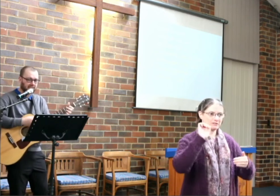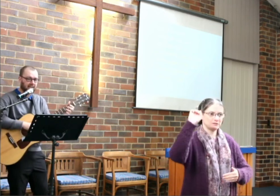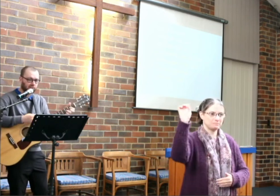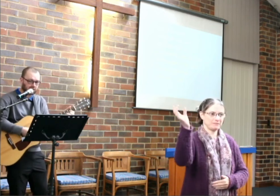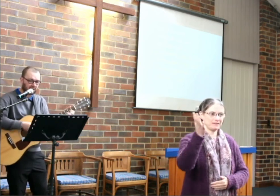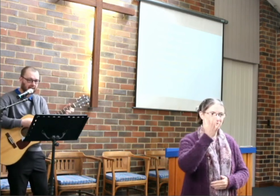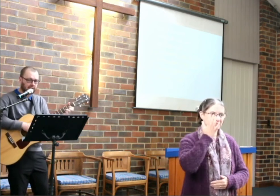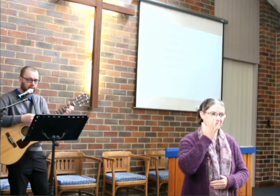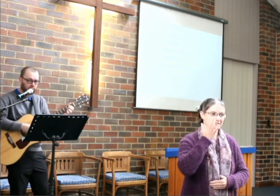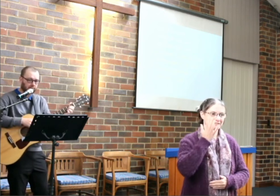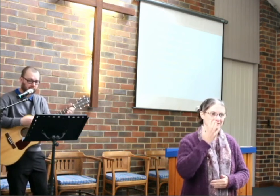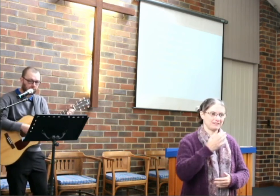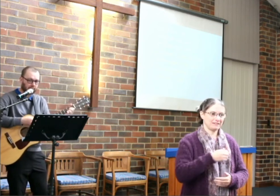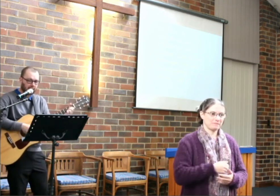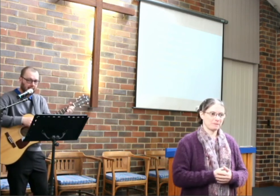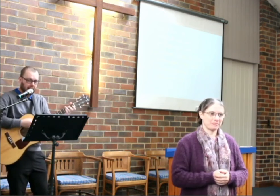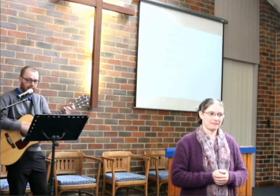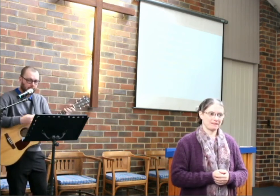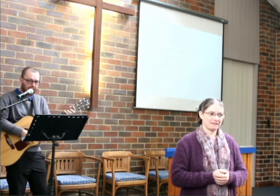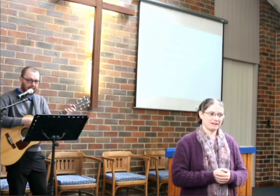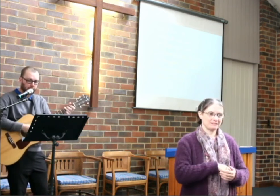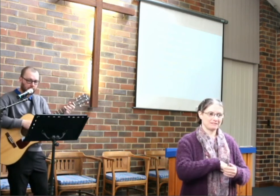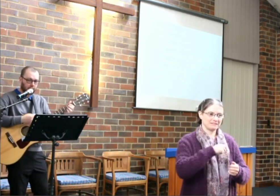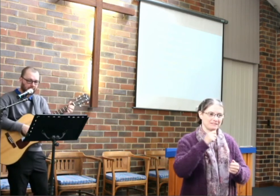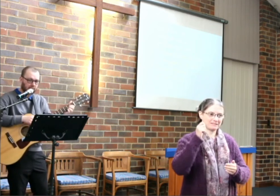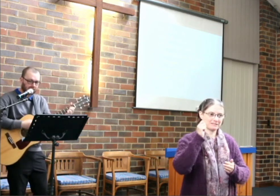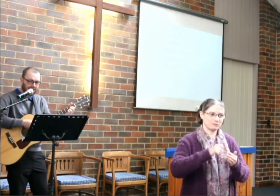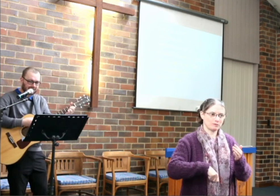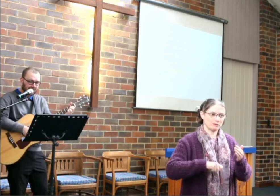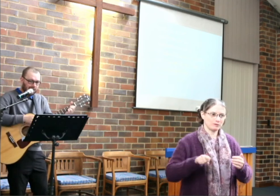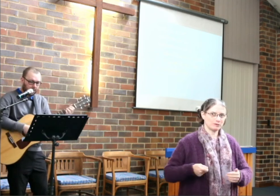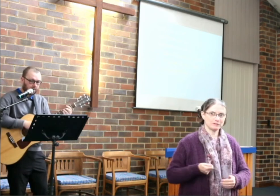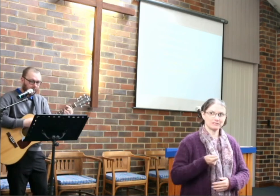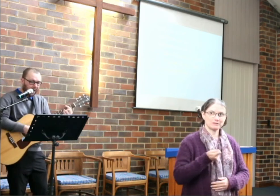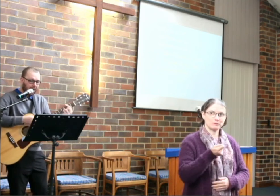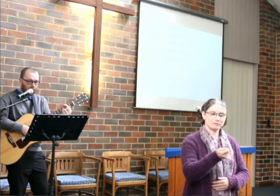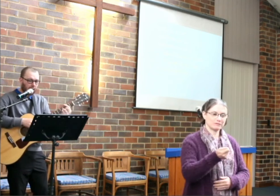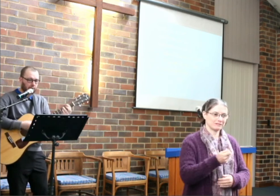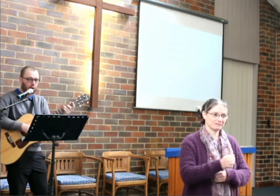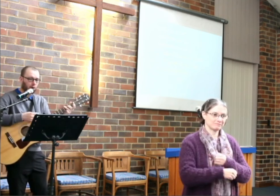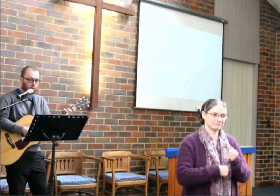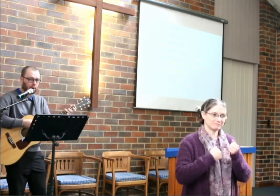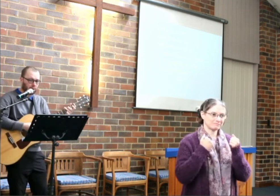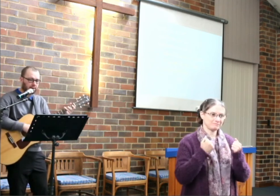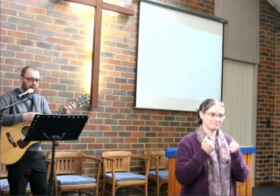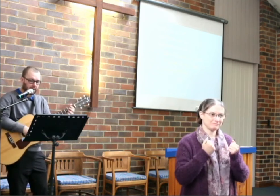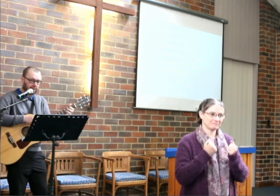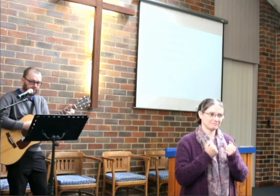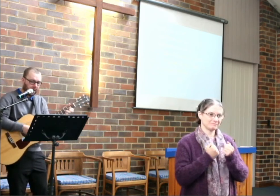spirit, unsheath your sword, and break through the chains by the power of your